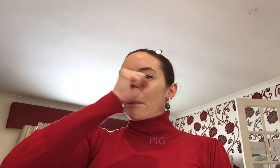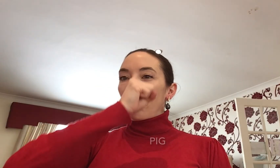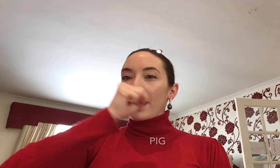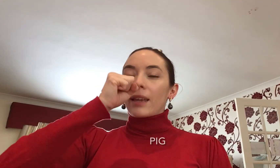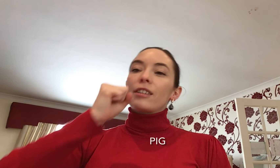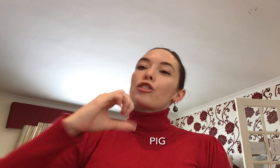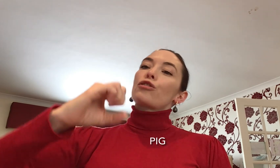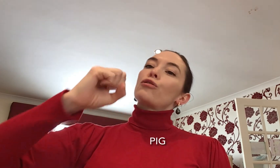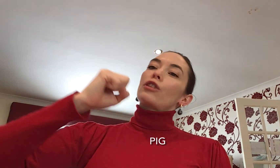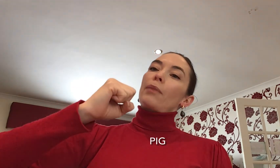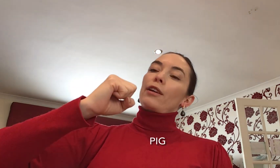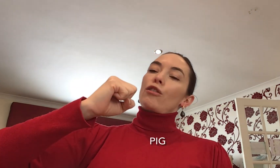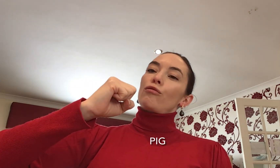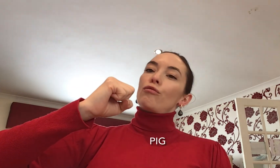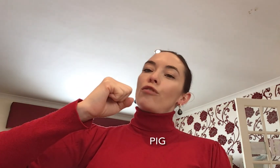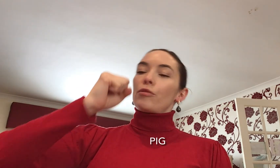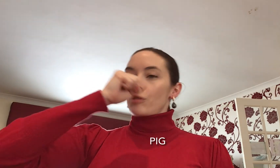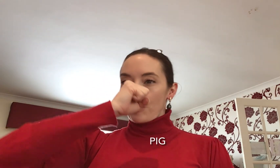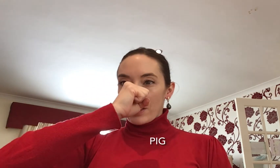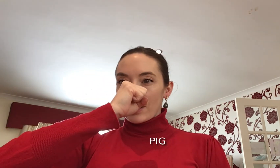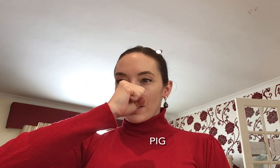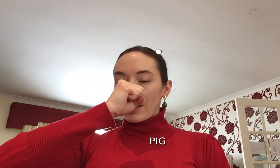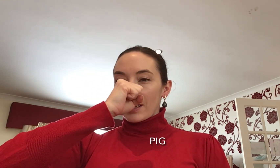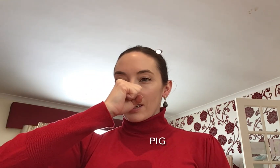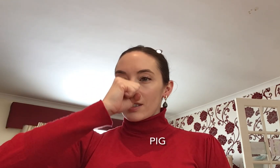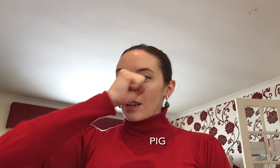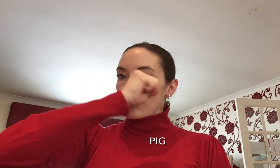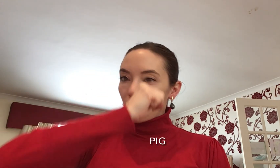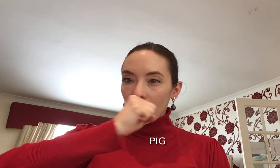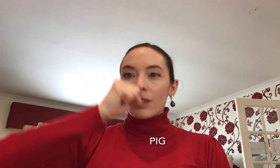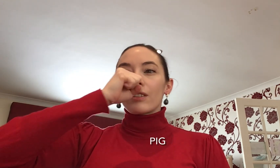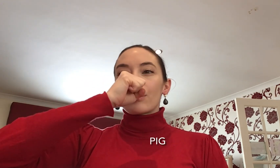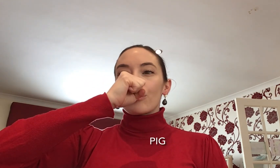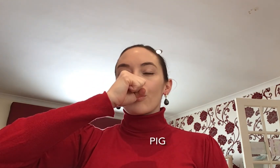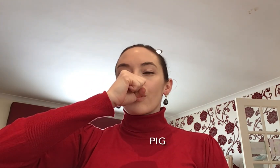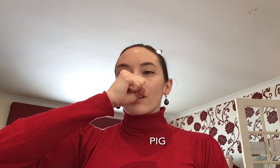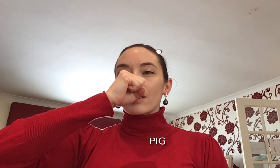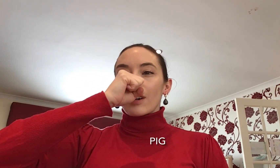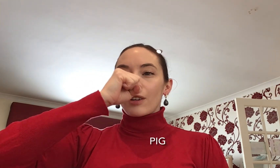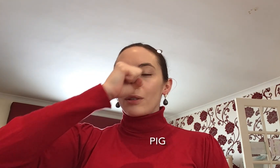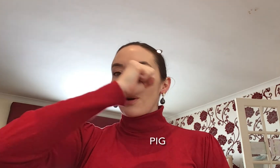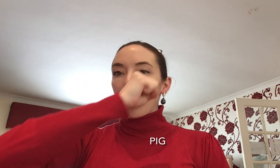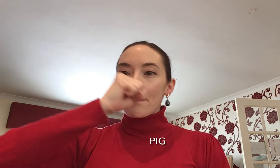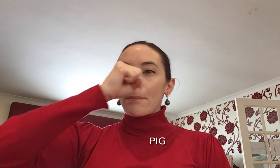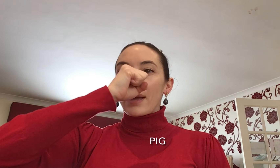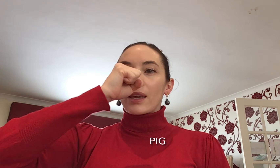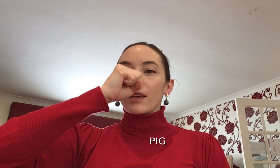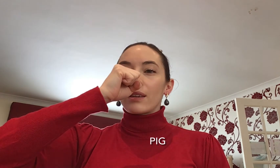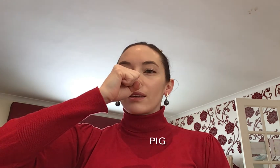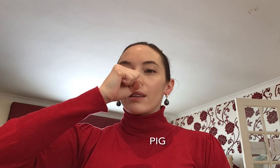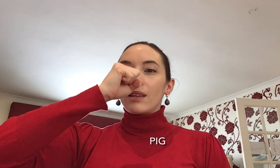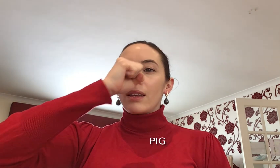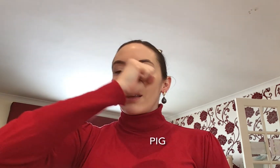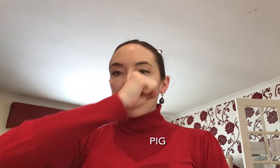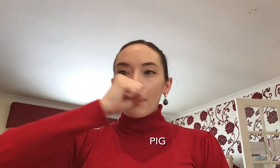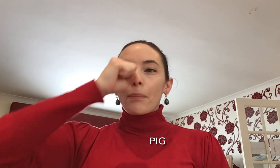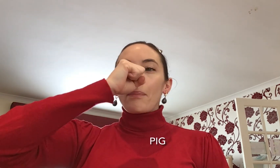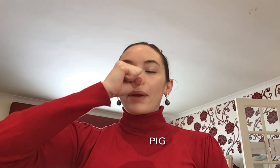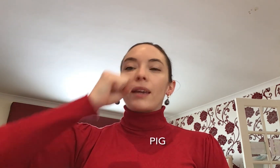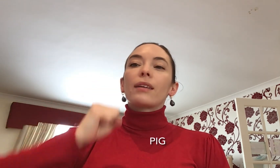Pig, just using my round fist like a snout to draw that circle. Pig. Pig,